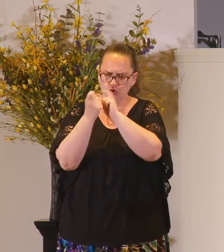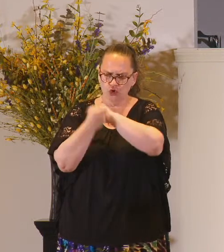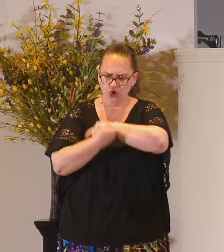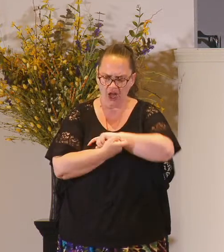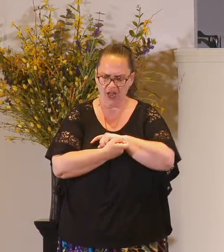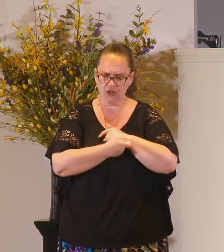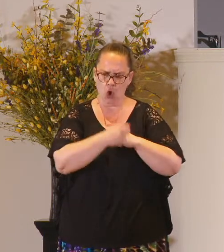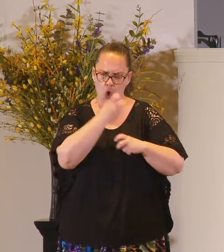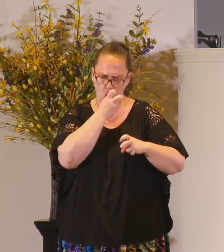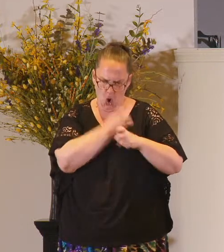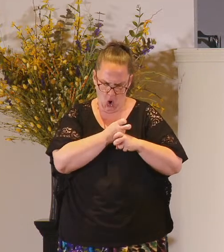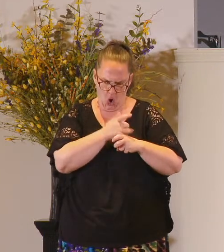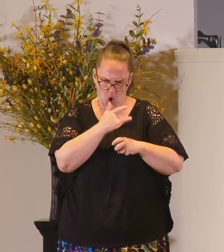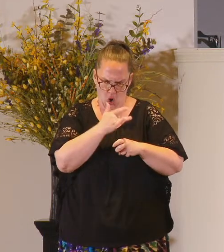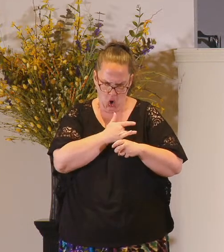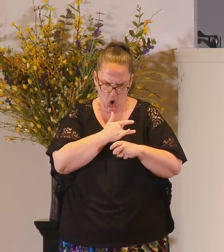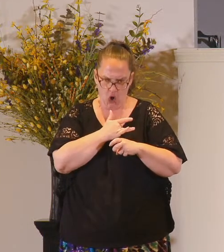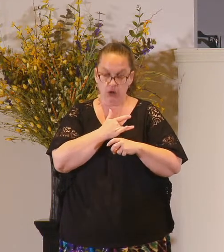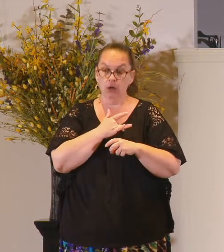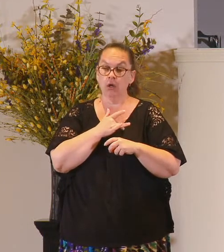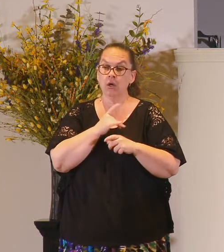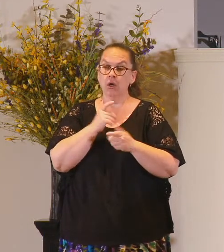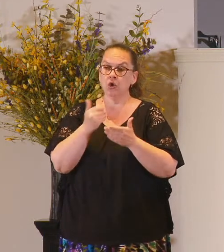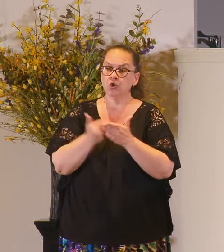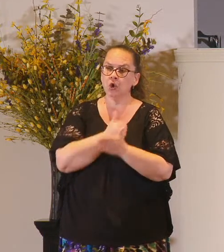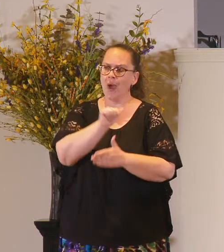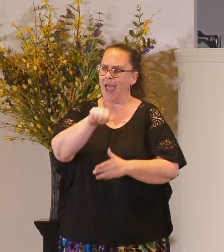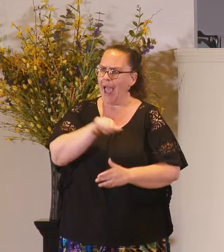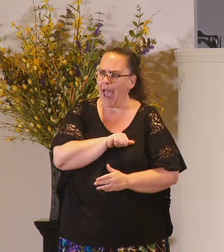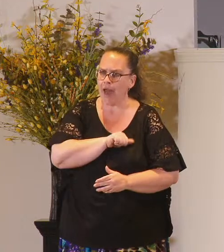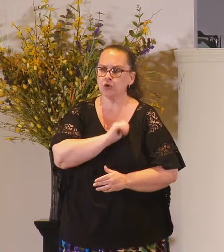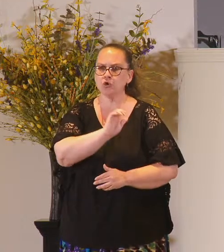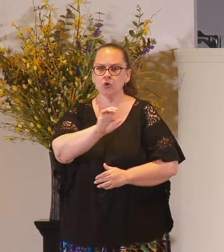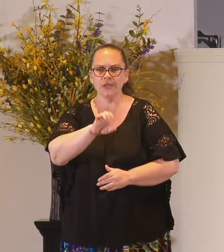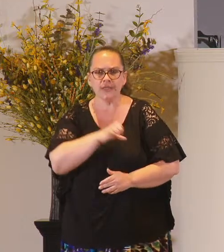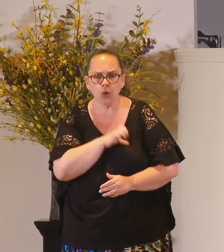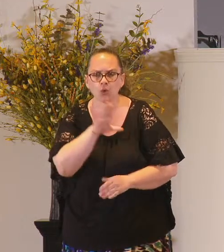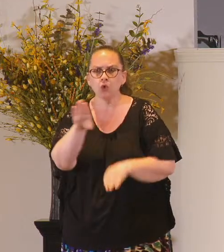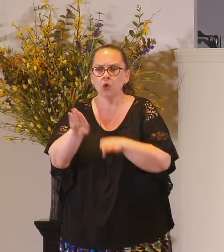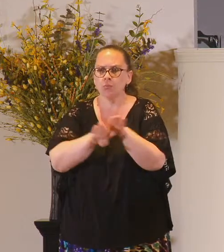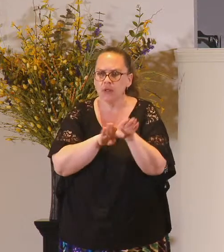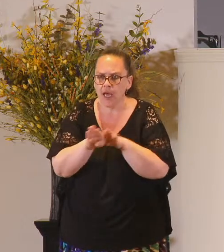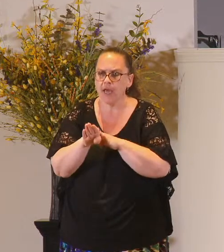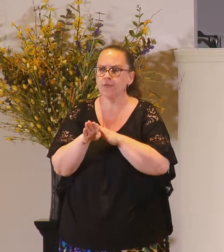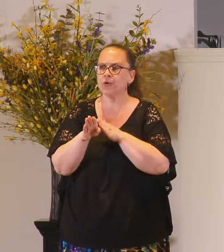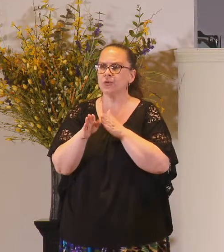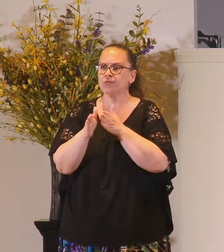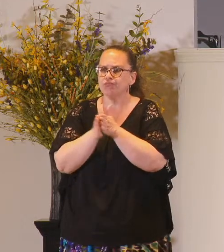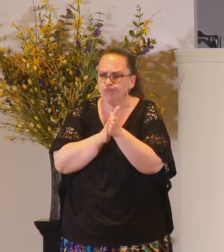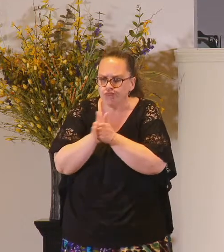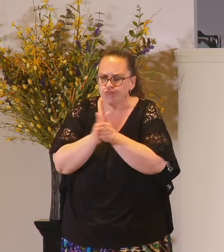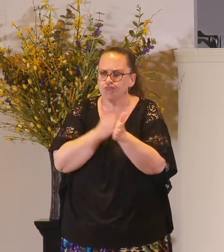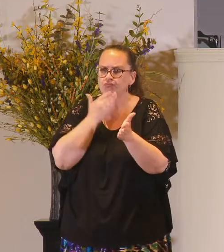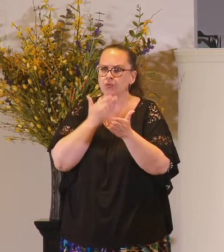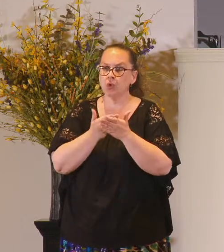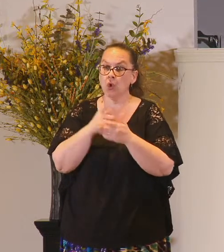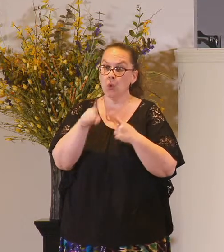of behavior and attitude and character. And when we lose that, when we forget